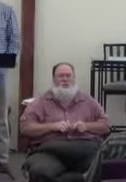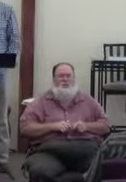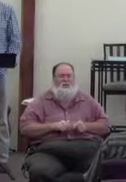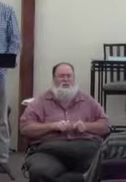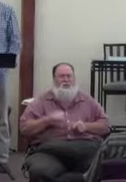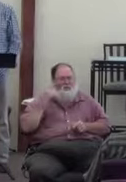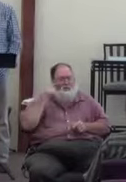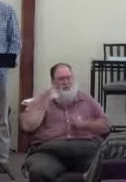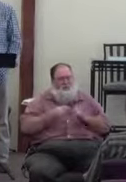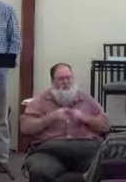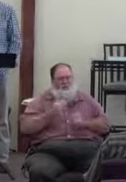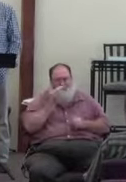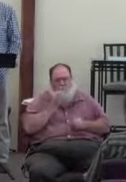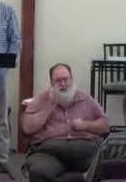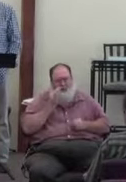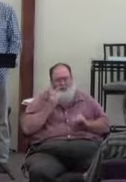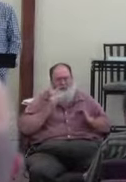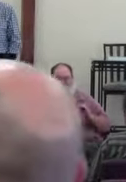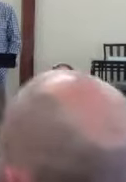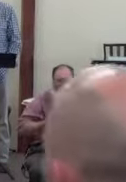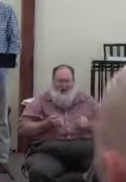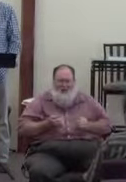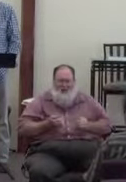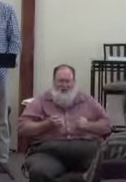thinking about communion and how